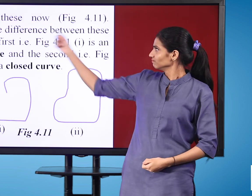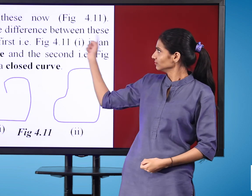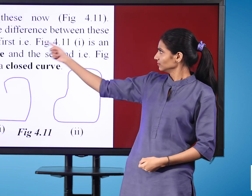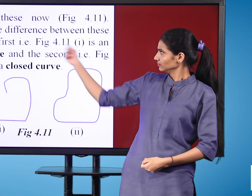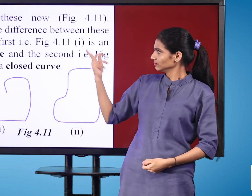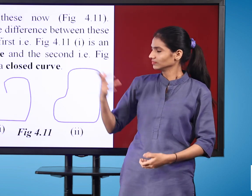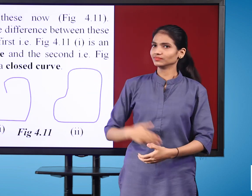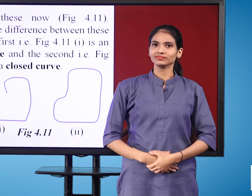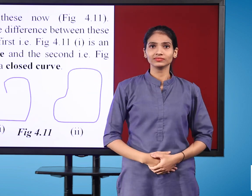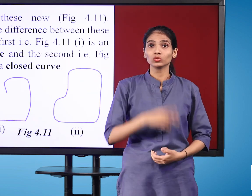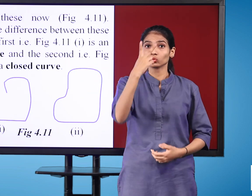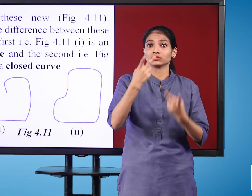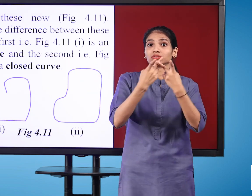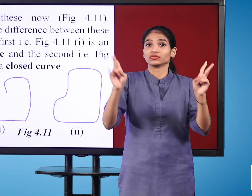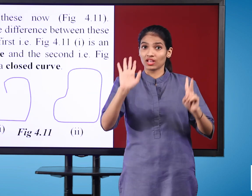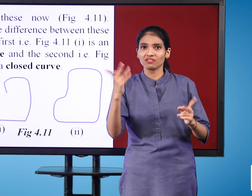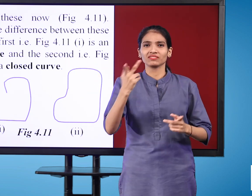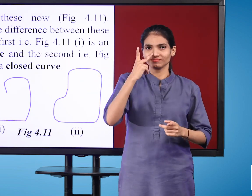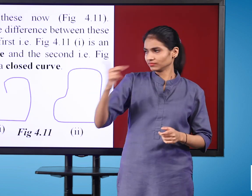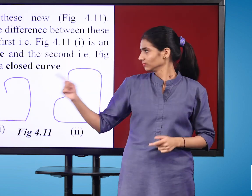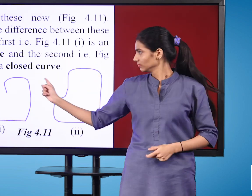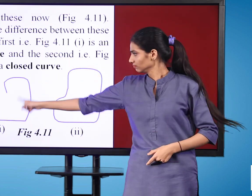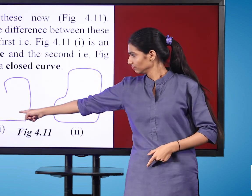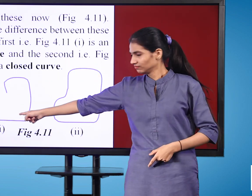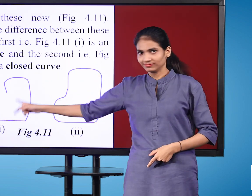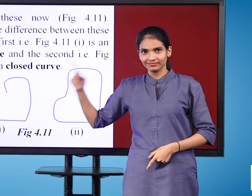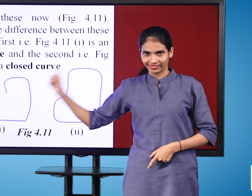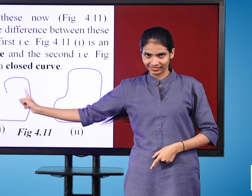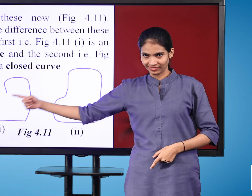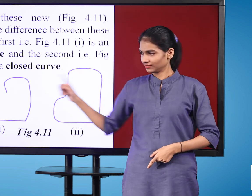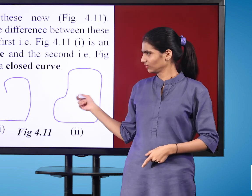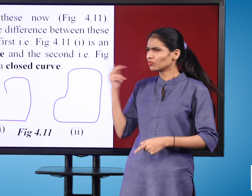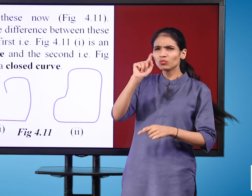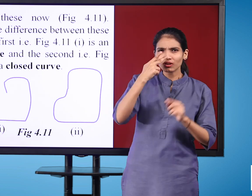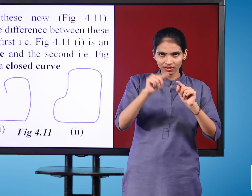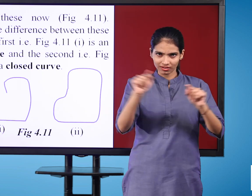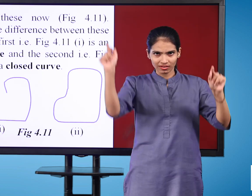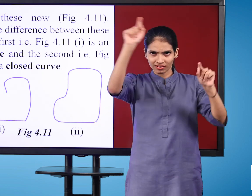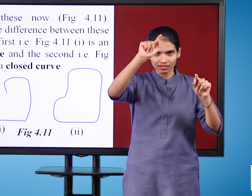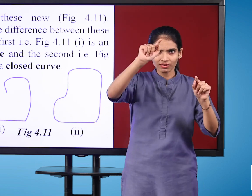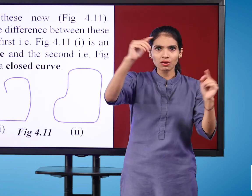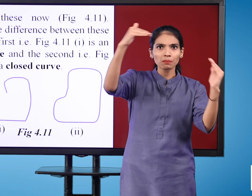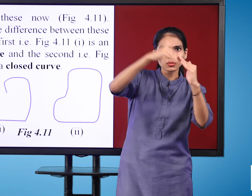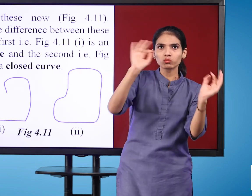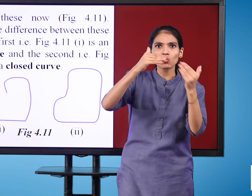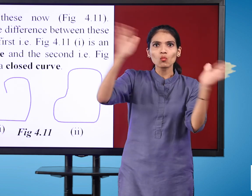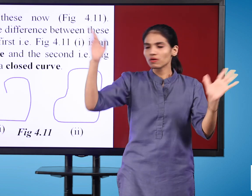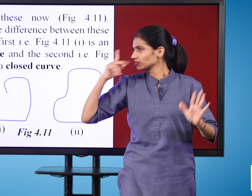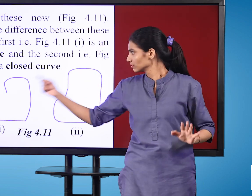Consider these now. Figure 4.11. We have 2 different curves. What is